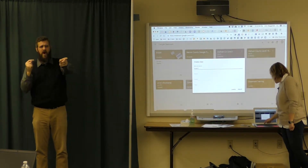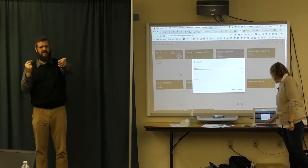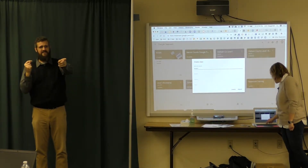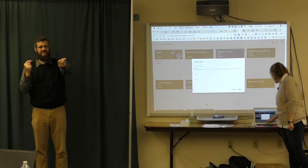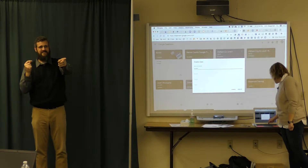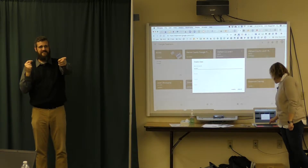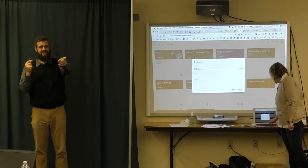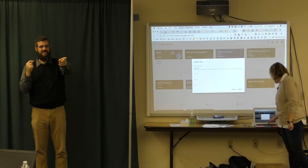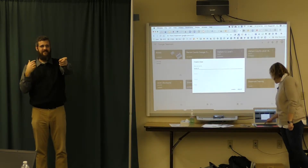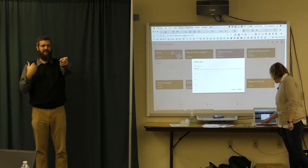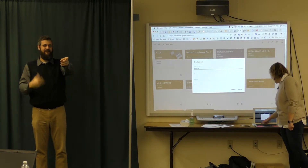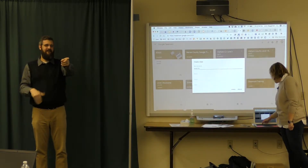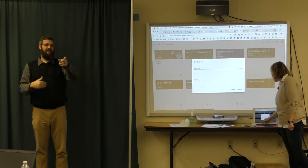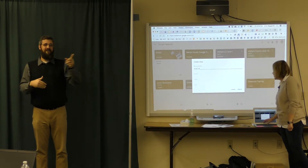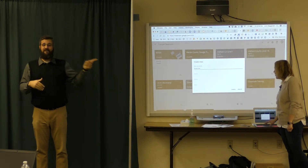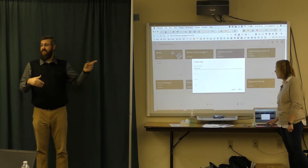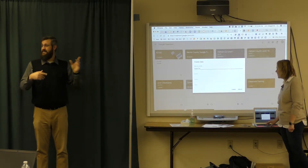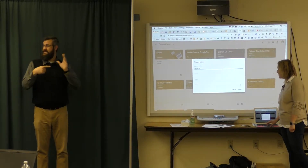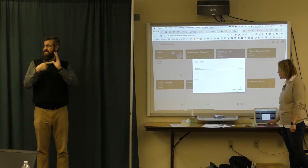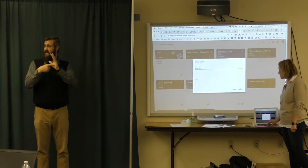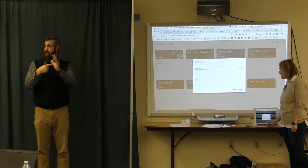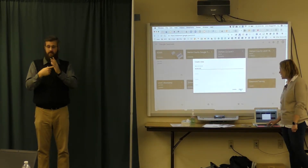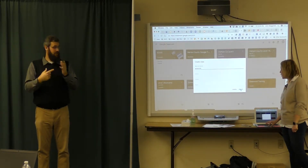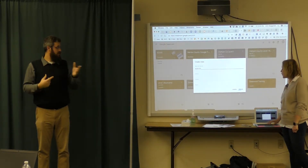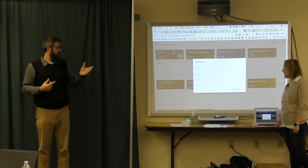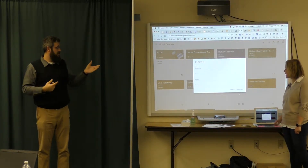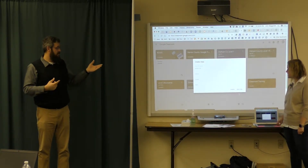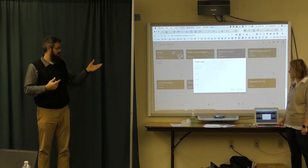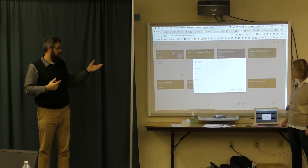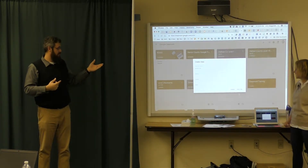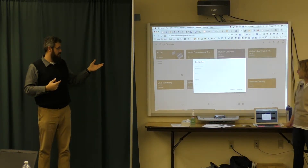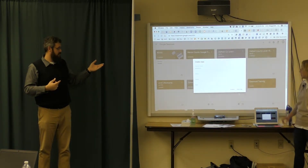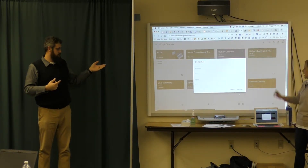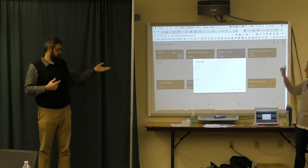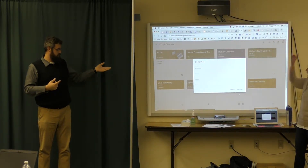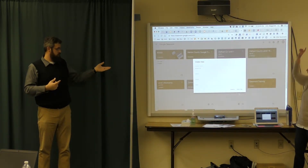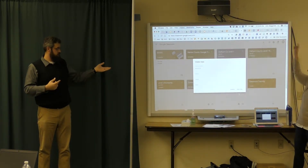Glad I can make you all laugh. Sample. I'm just gonna create,